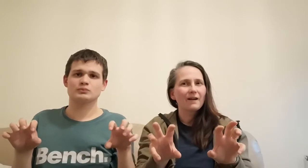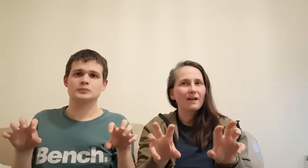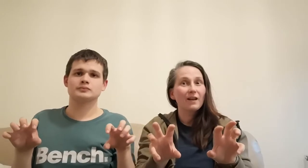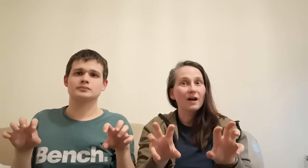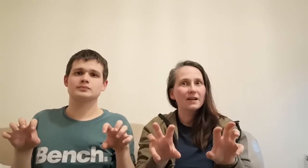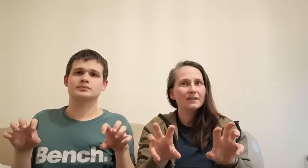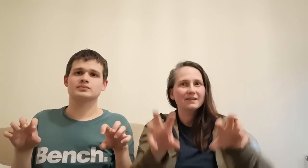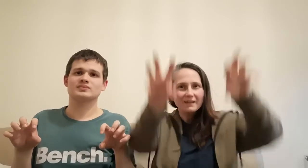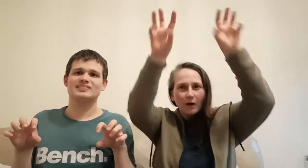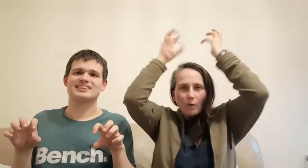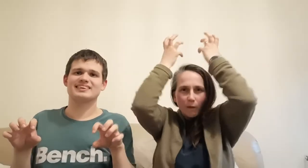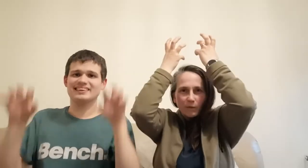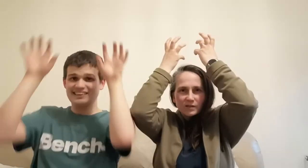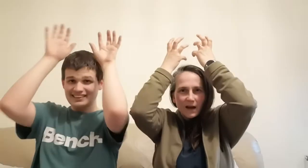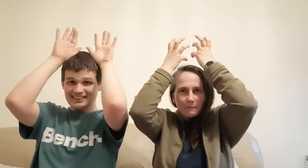Lion. One more time.